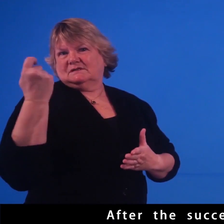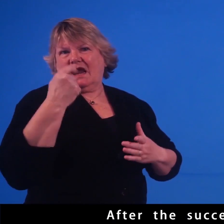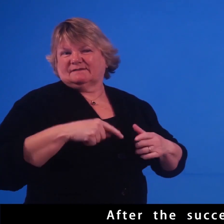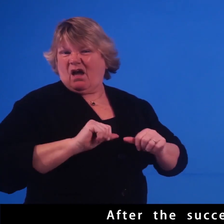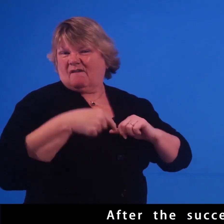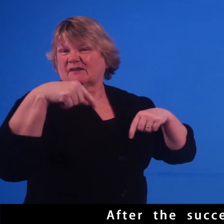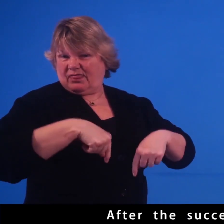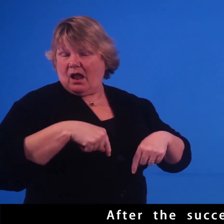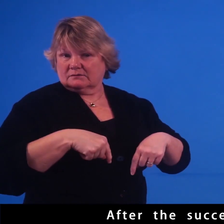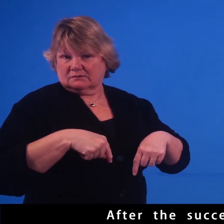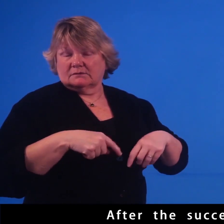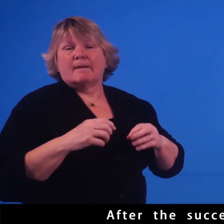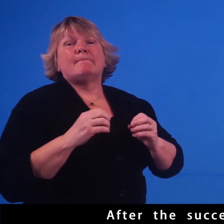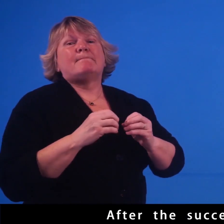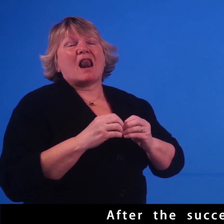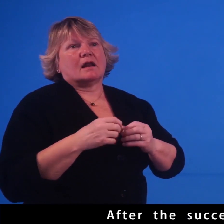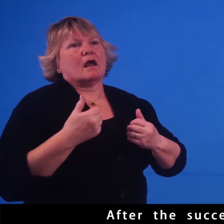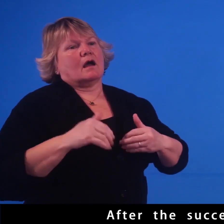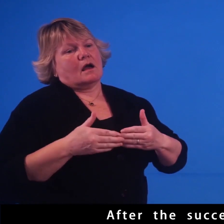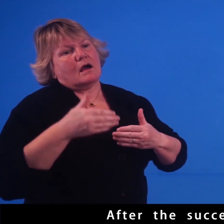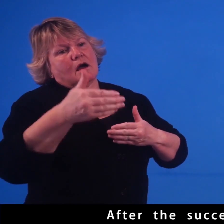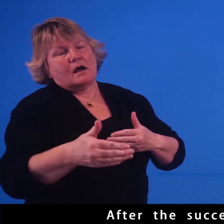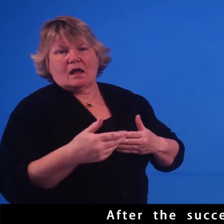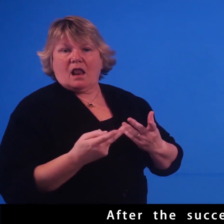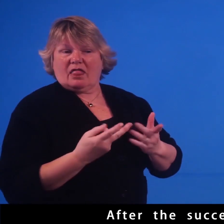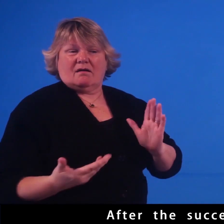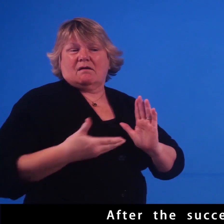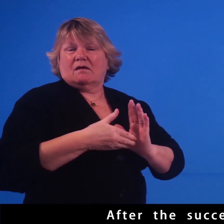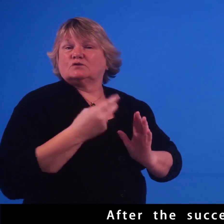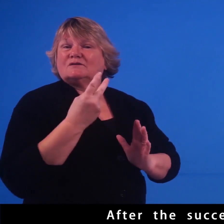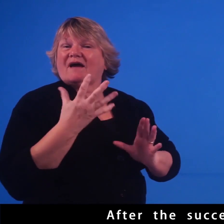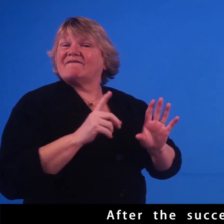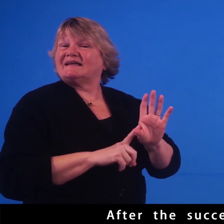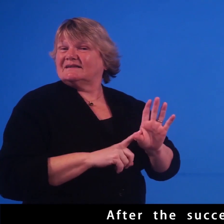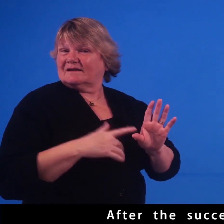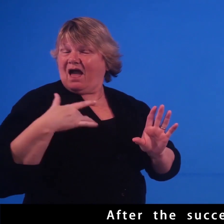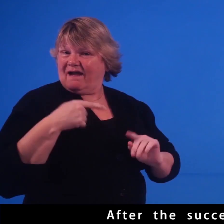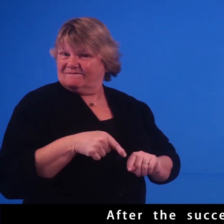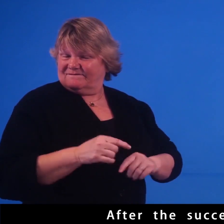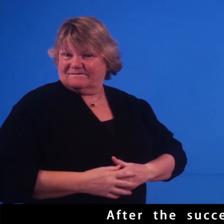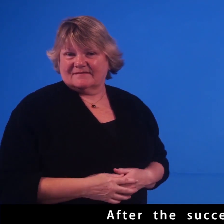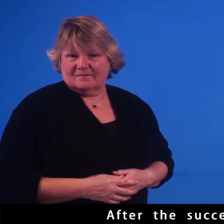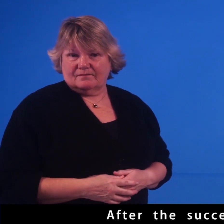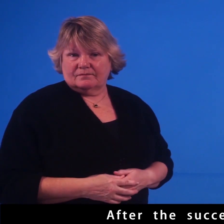After the successful transplant, Bellany was granted another 25 years of